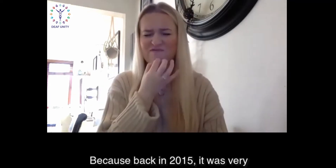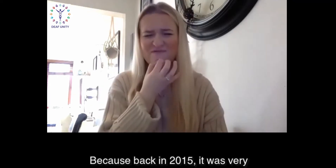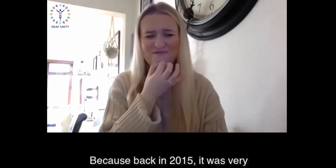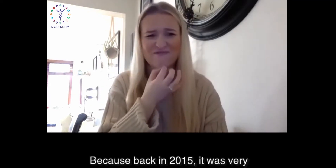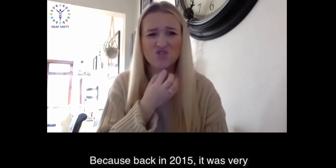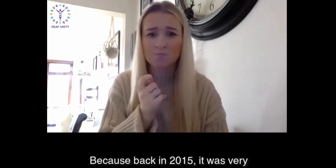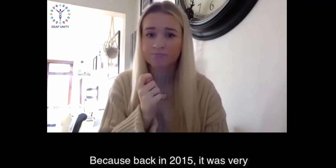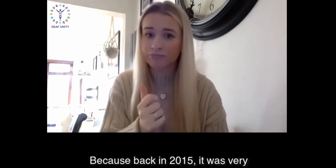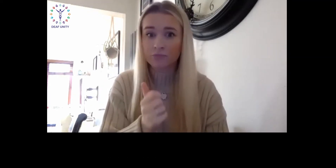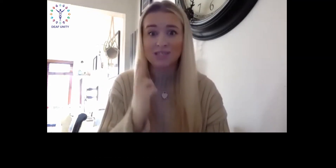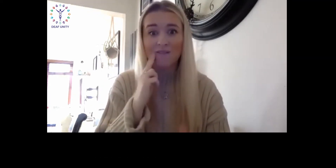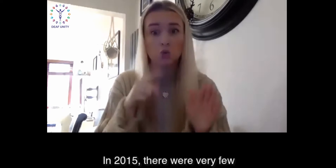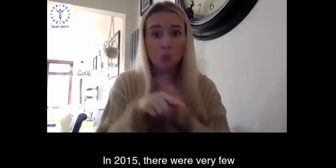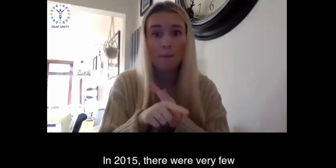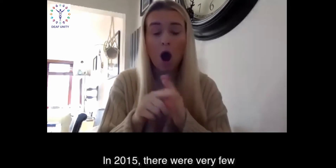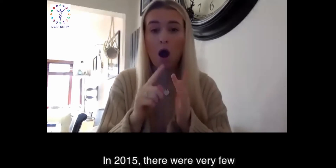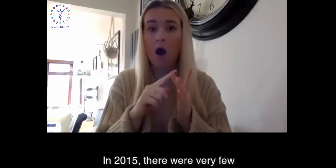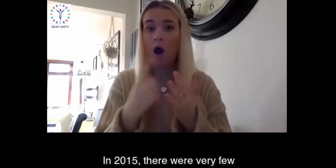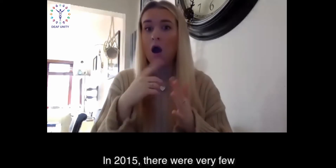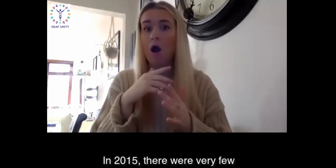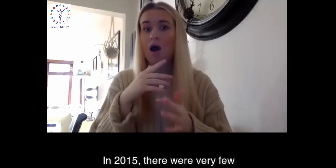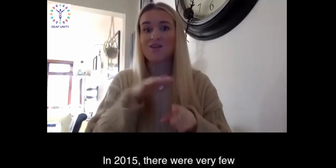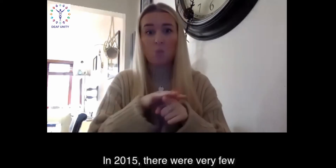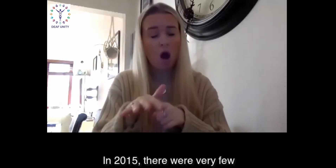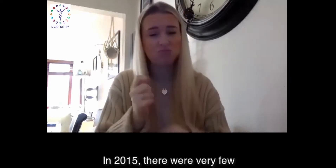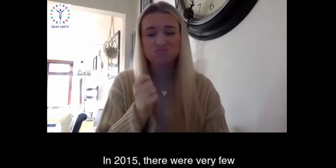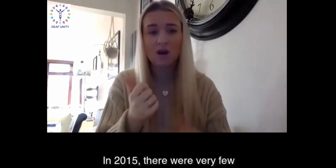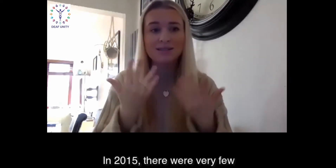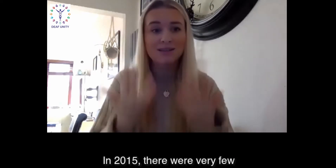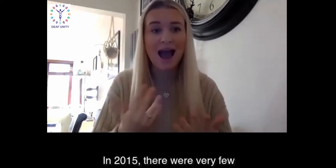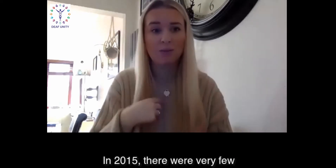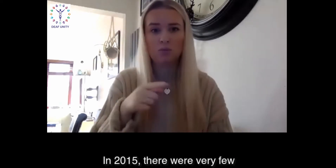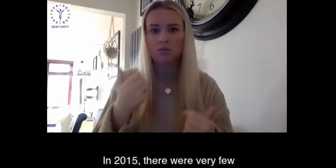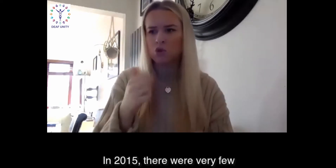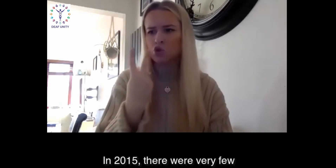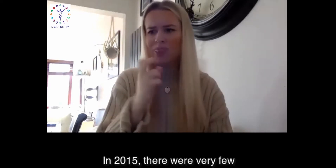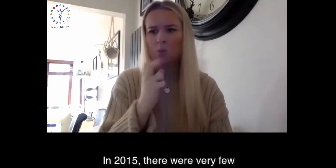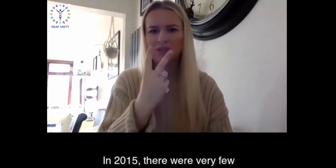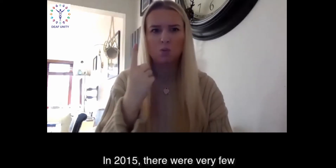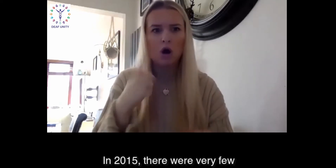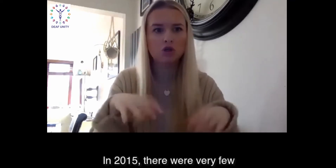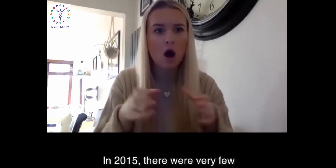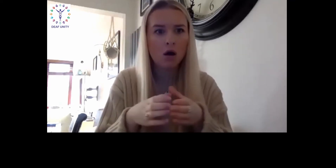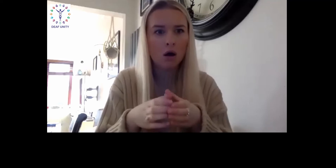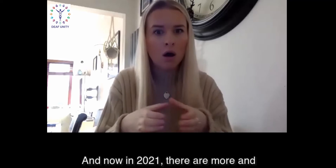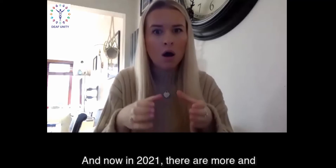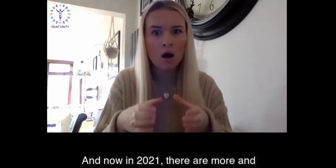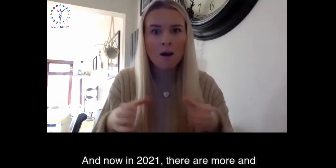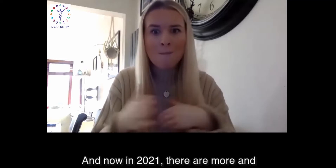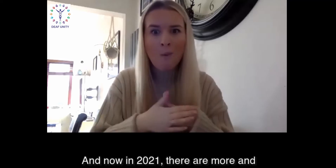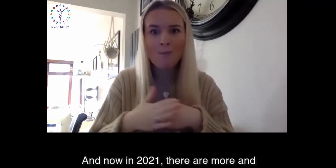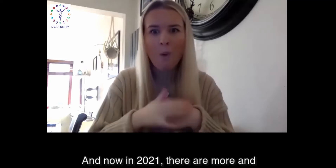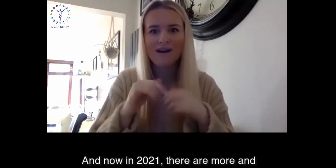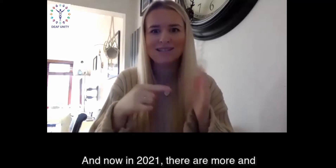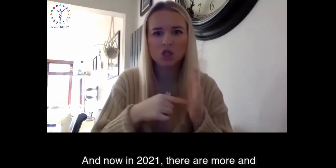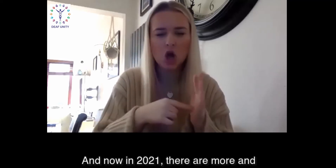and now it's very different. In 2015 there were very few deaf YouTubers or influencers, and now in 2021